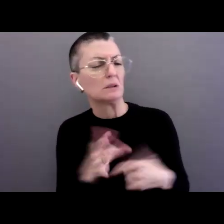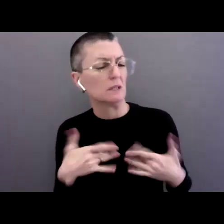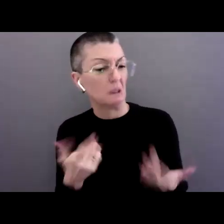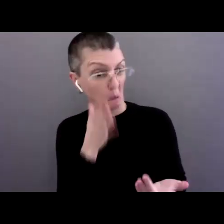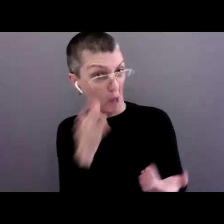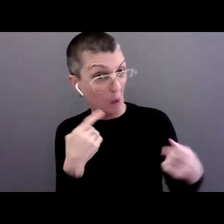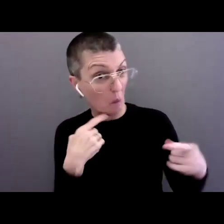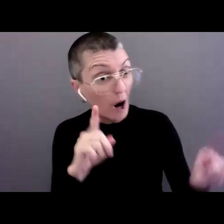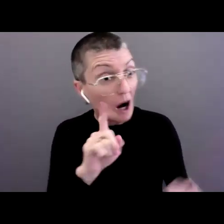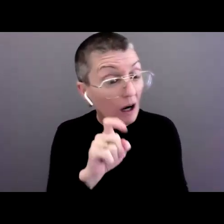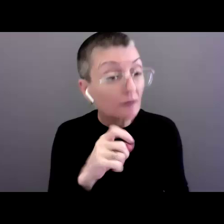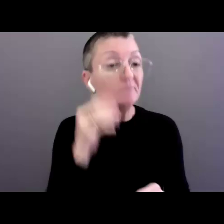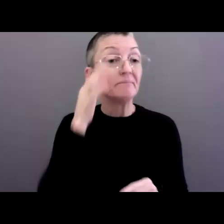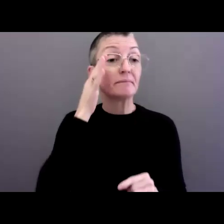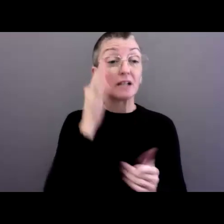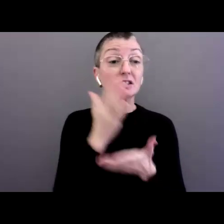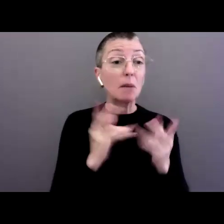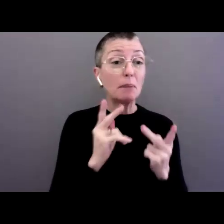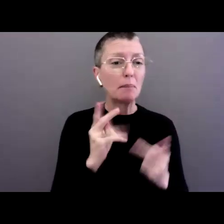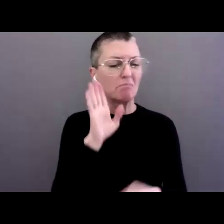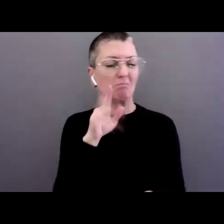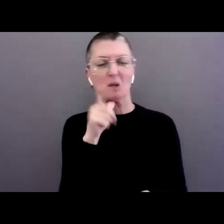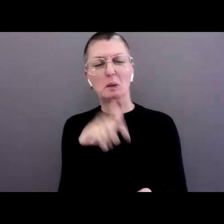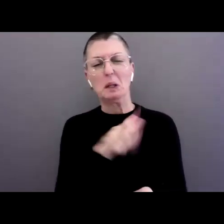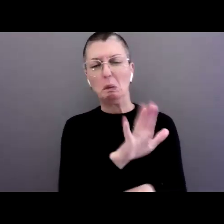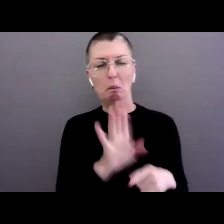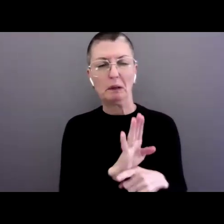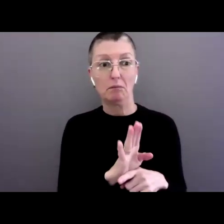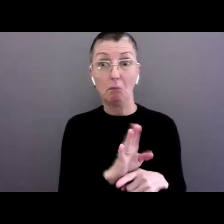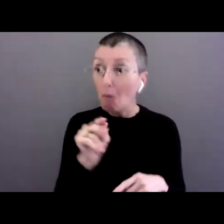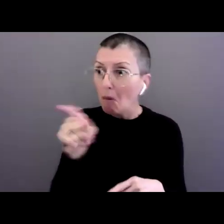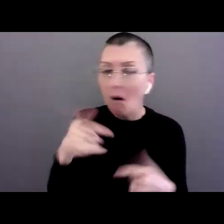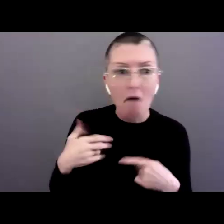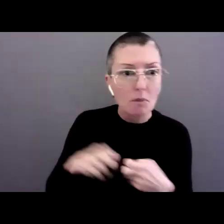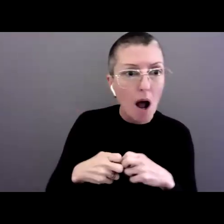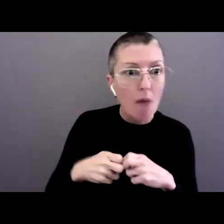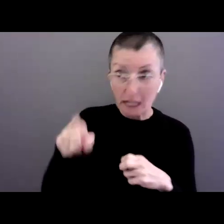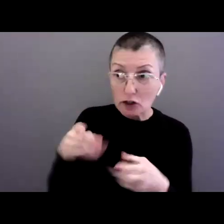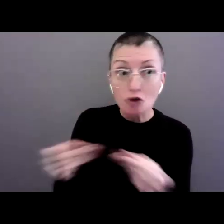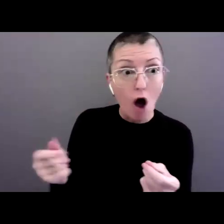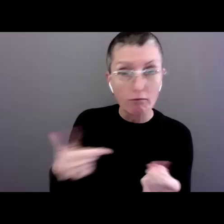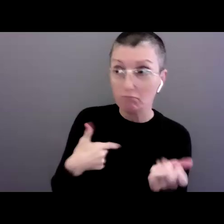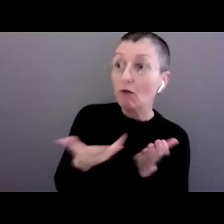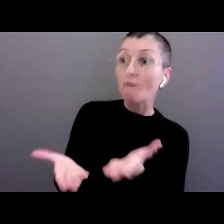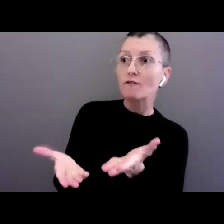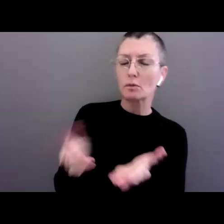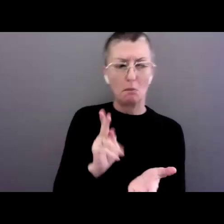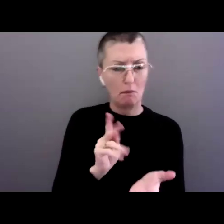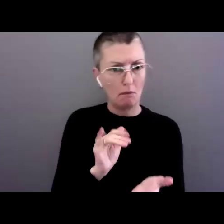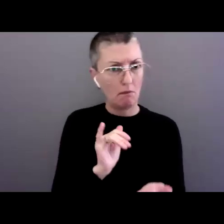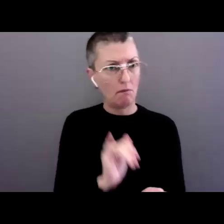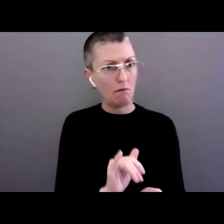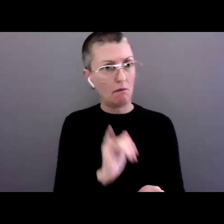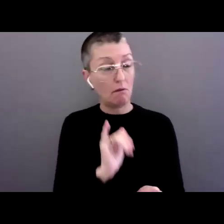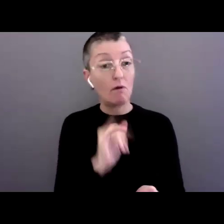know that they have a problem that needs to be solved. So on the founder side, we can't just kind of put an ad out and